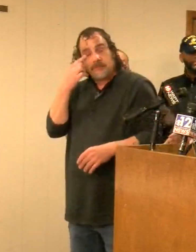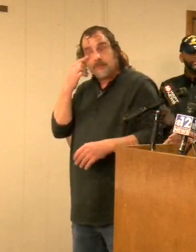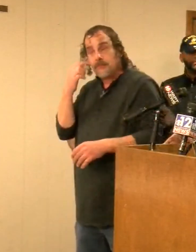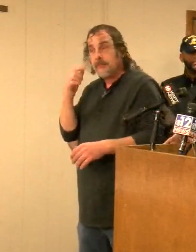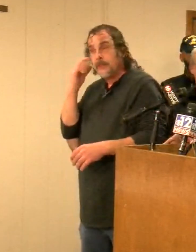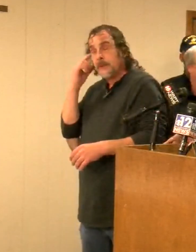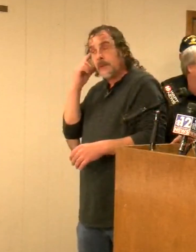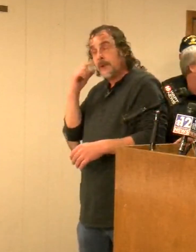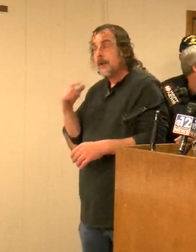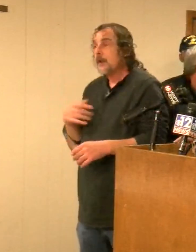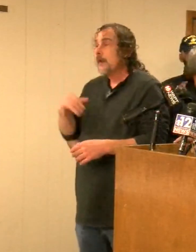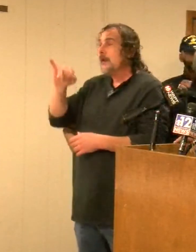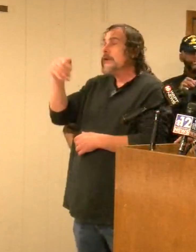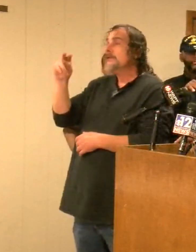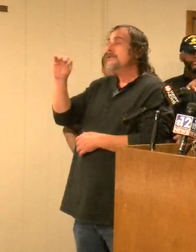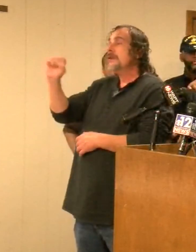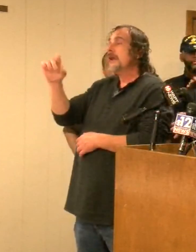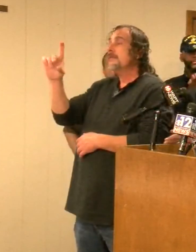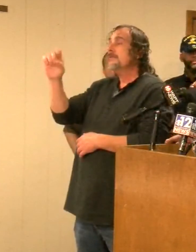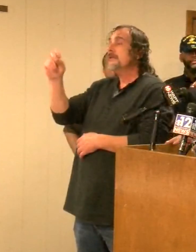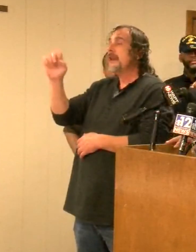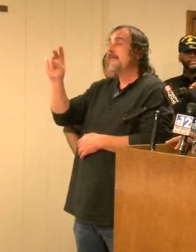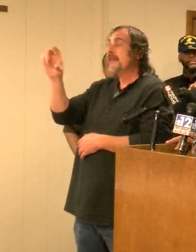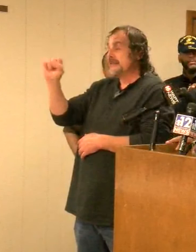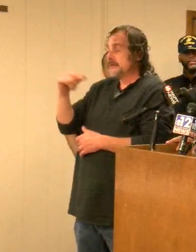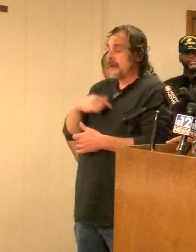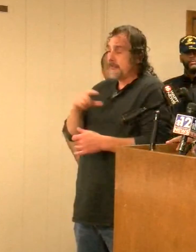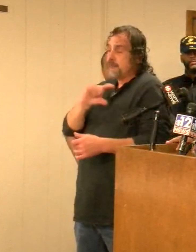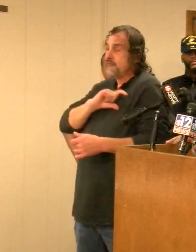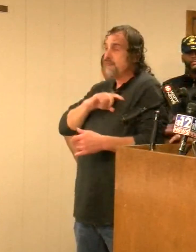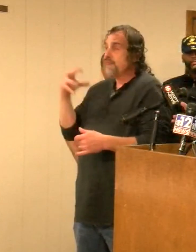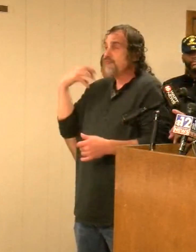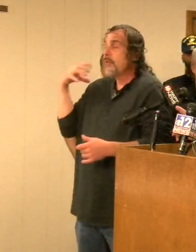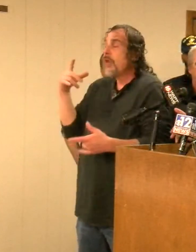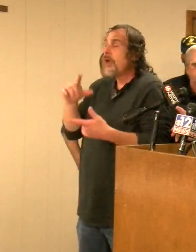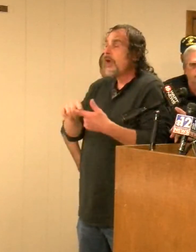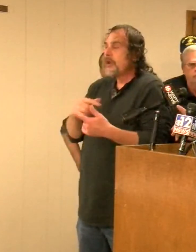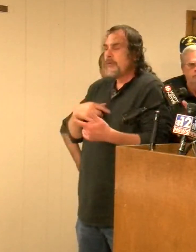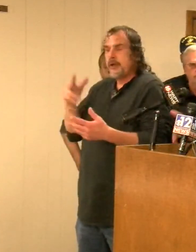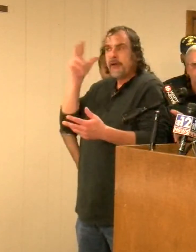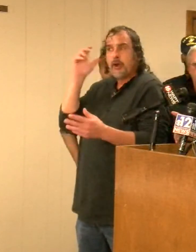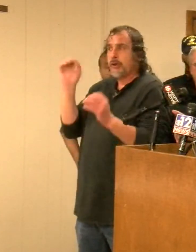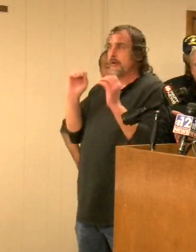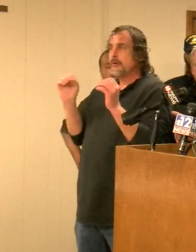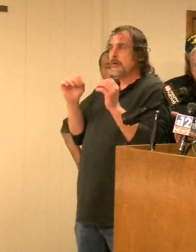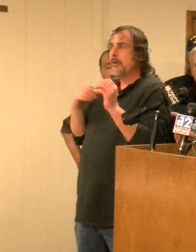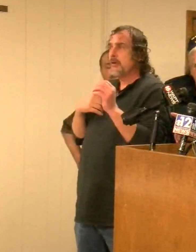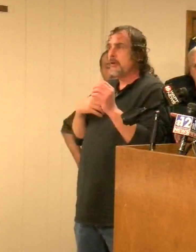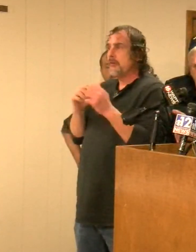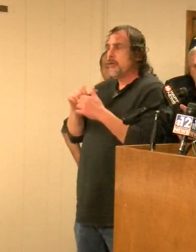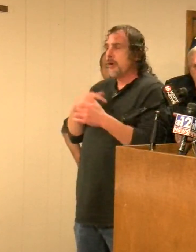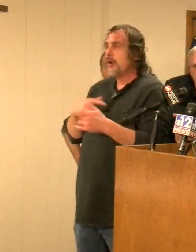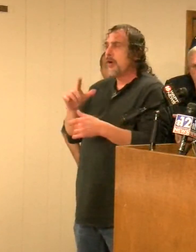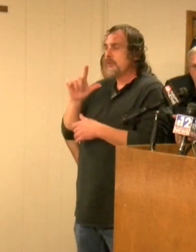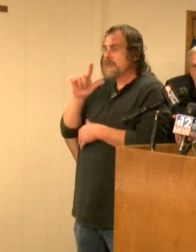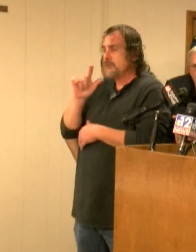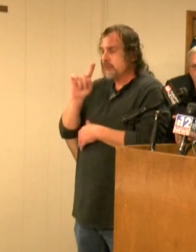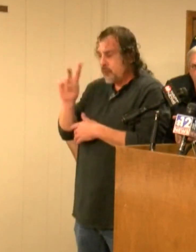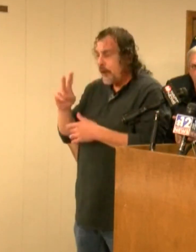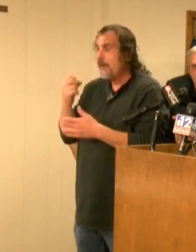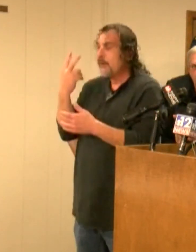James Davis, Chief of Police. We hadn't heard any reports of that. We were out. We have went to our 12-hour